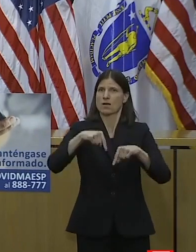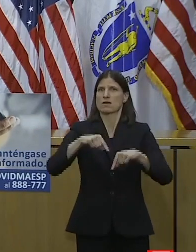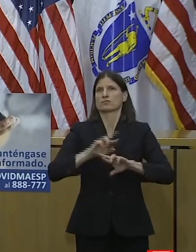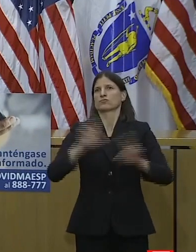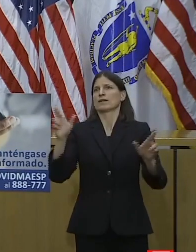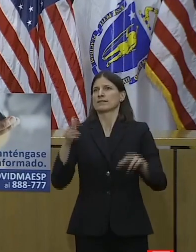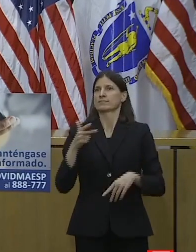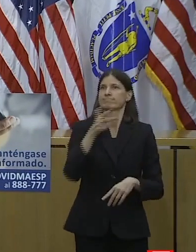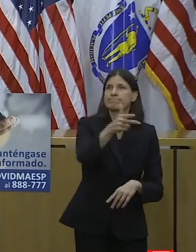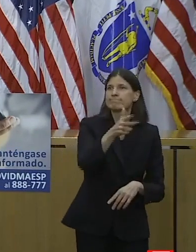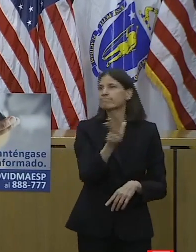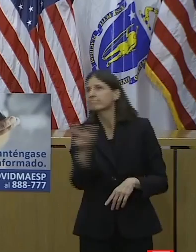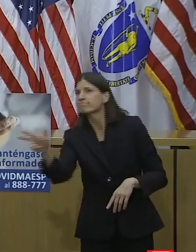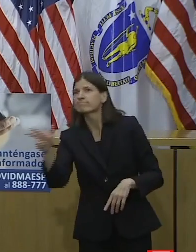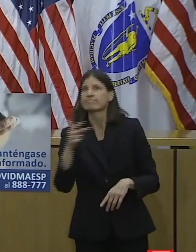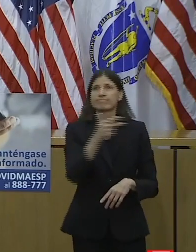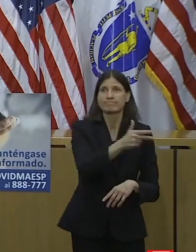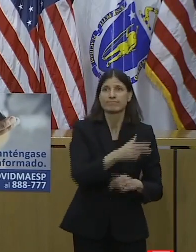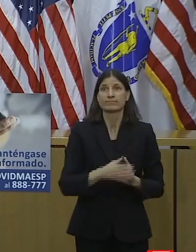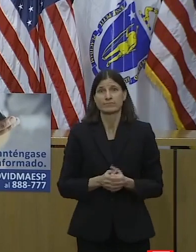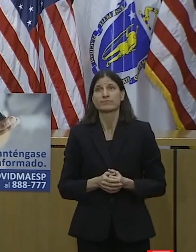minute.